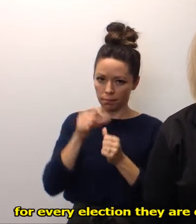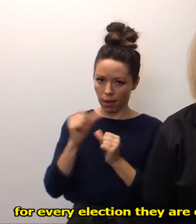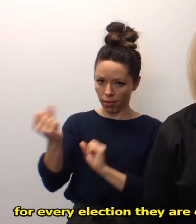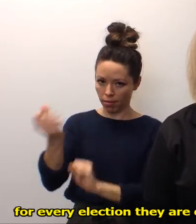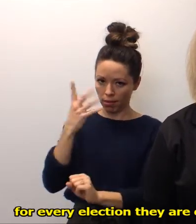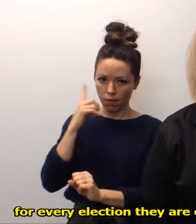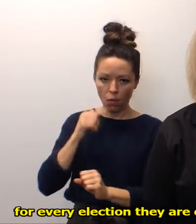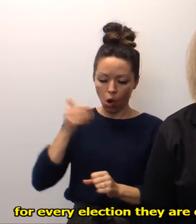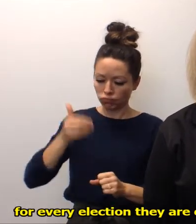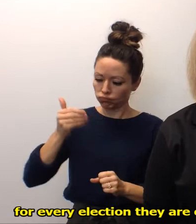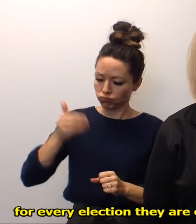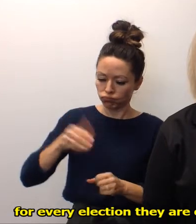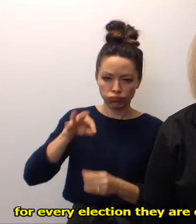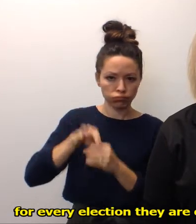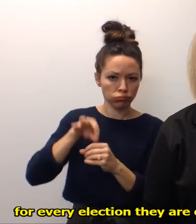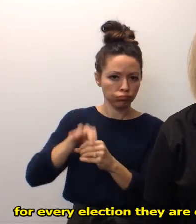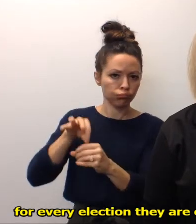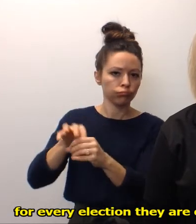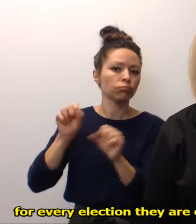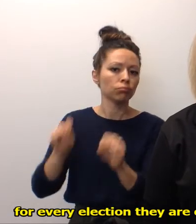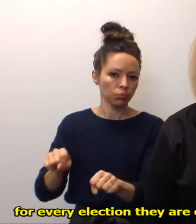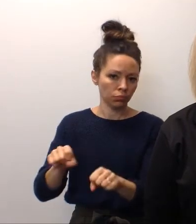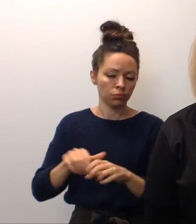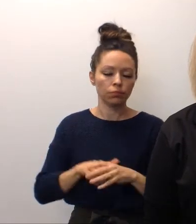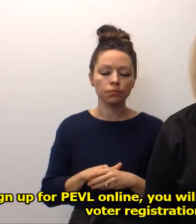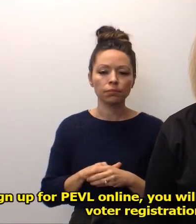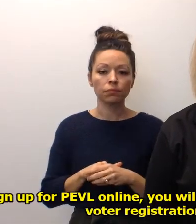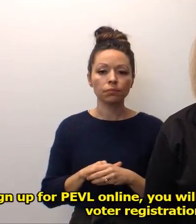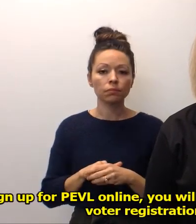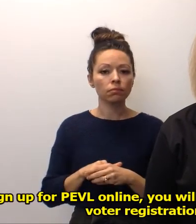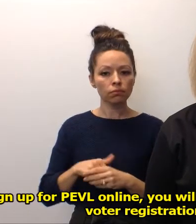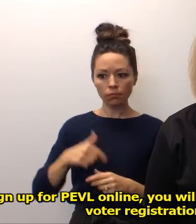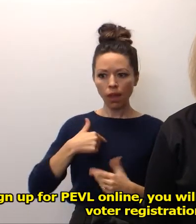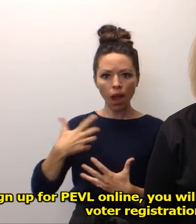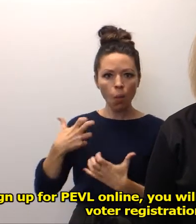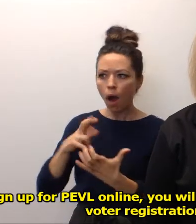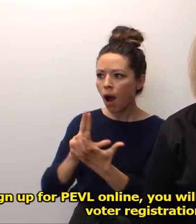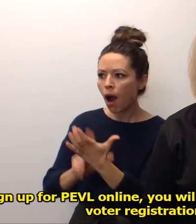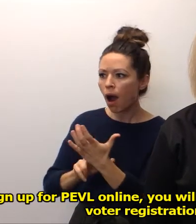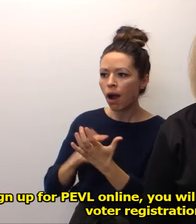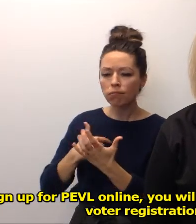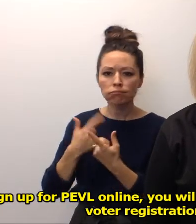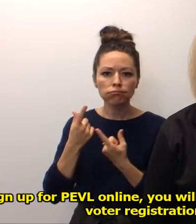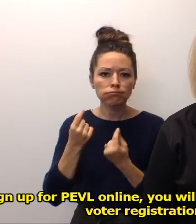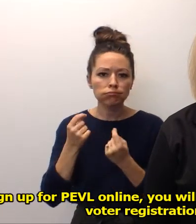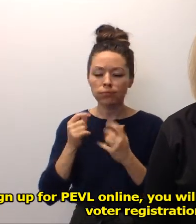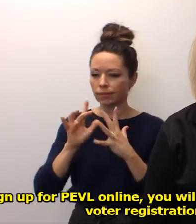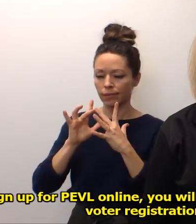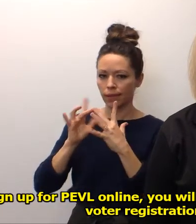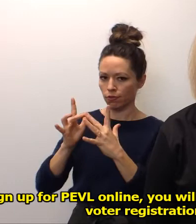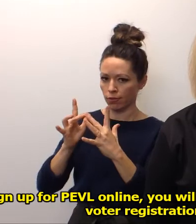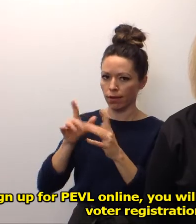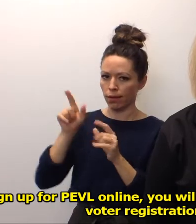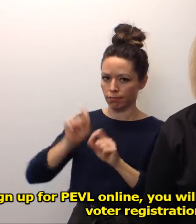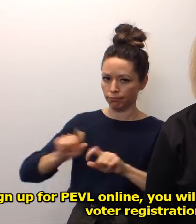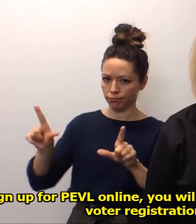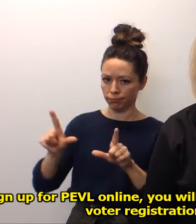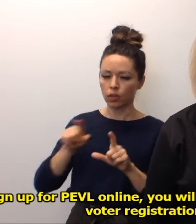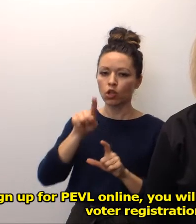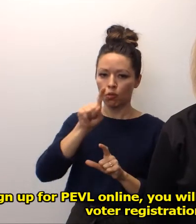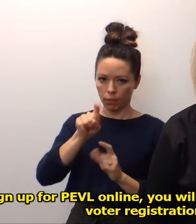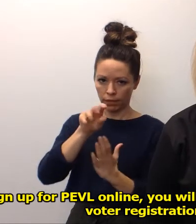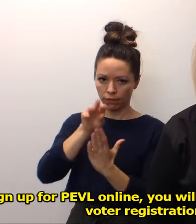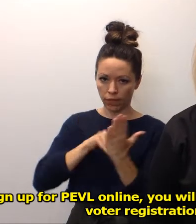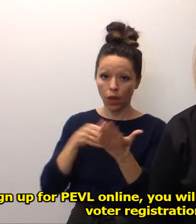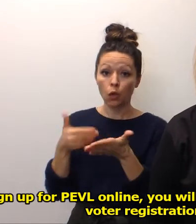every election they are eligible to vote in. To sign up for PEVL online, you will need to complete